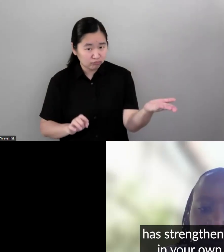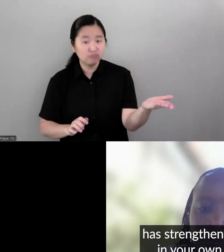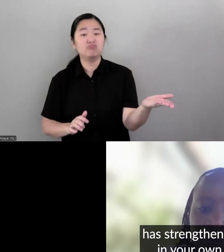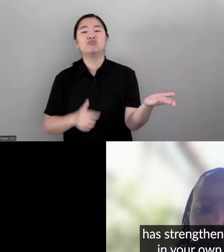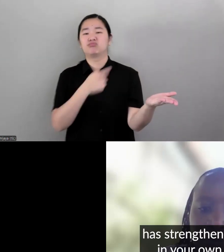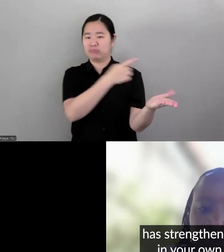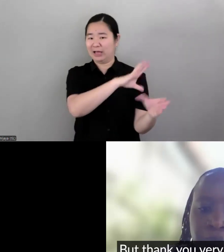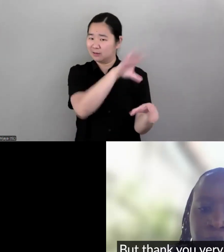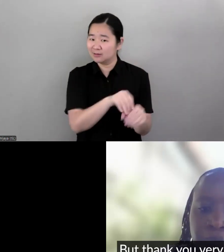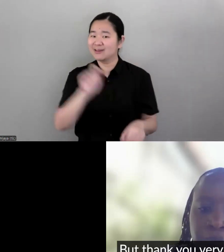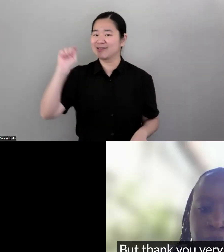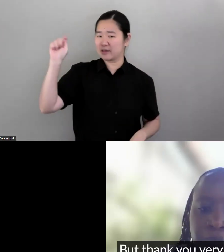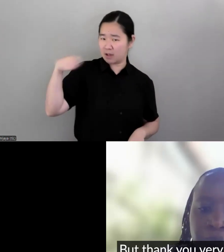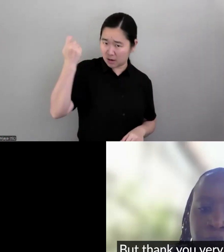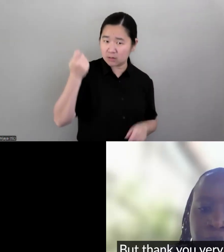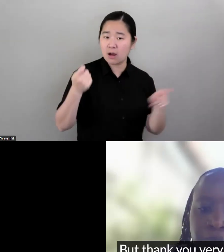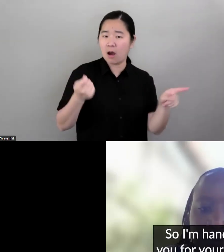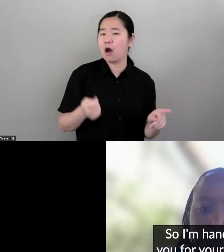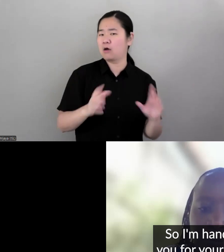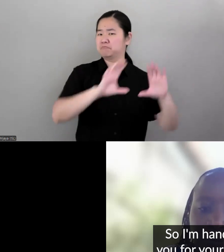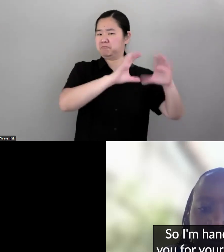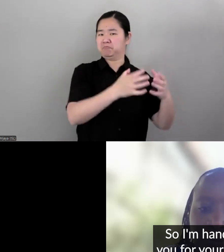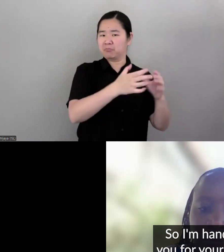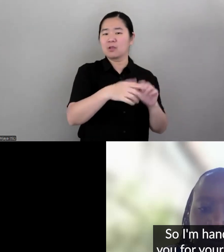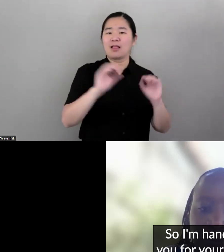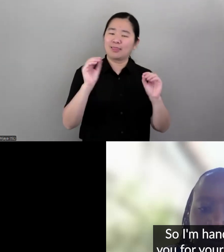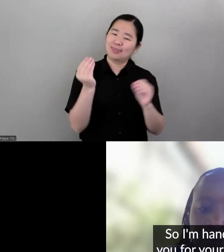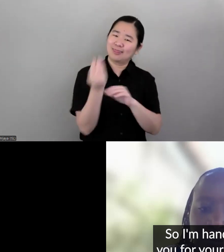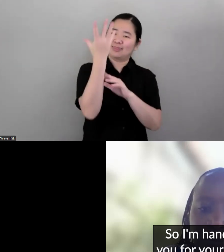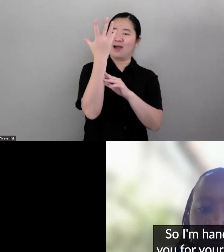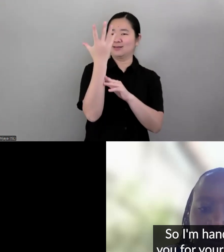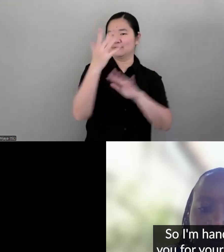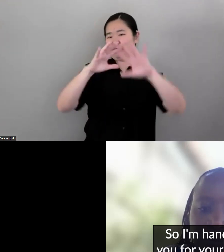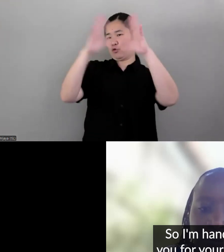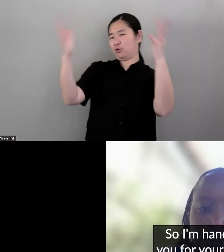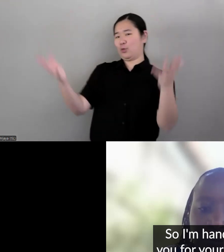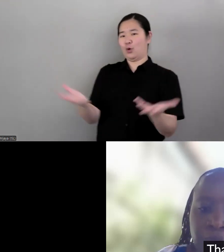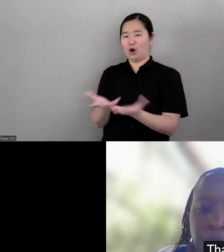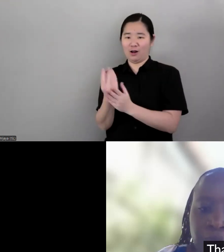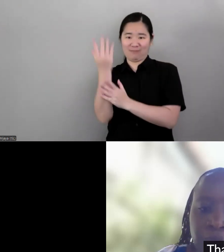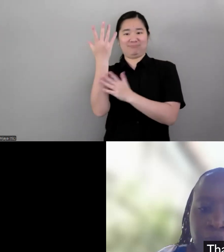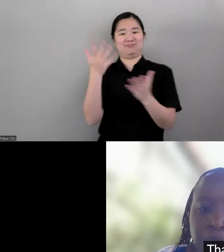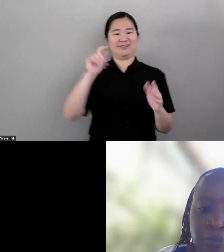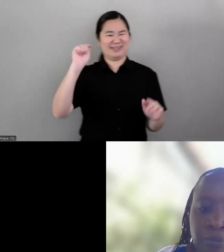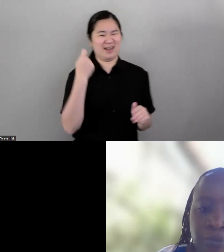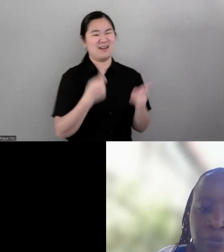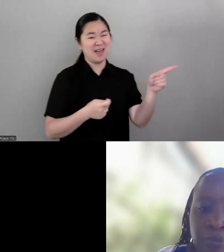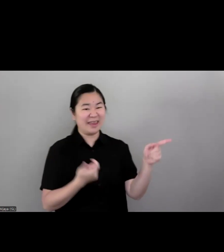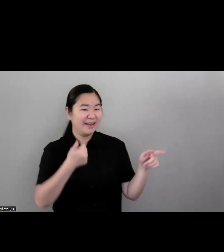organization. But thank you very much for joining us. So I'm handing over to you for your 5 minutes. Thanks.